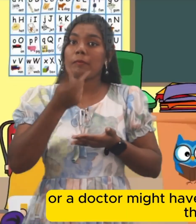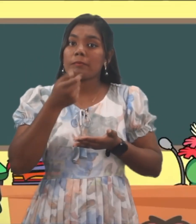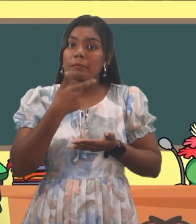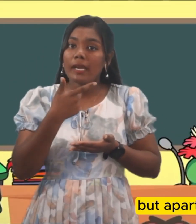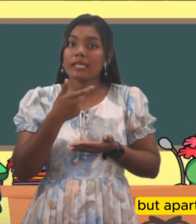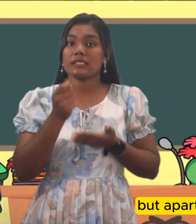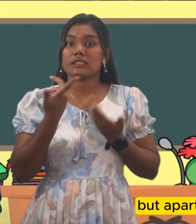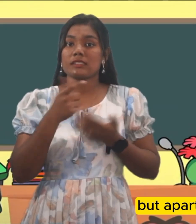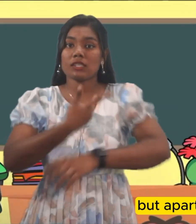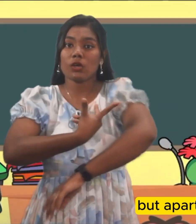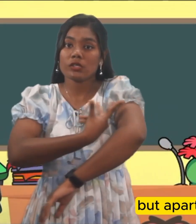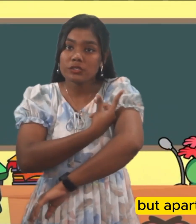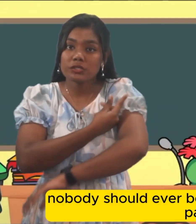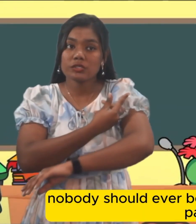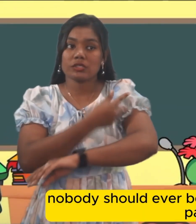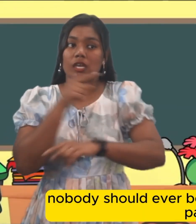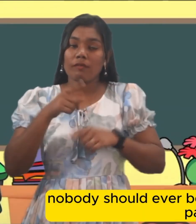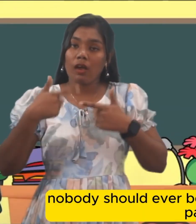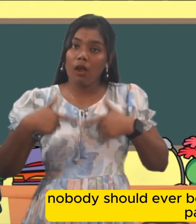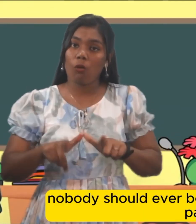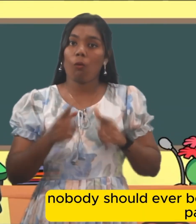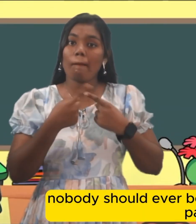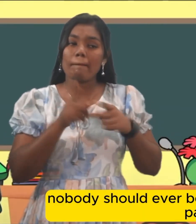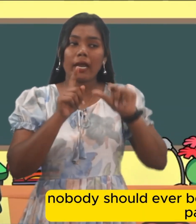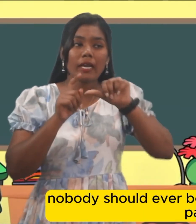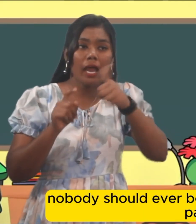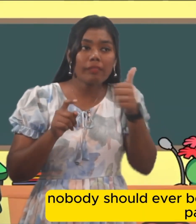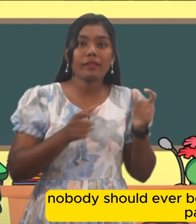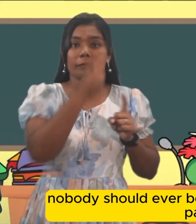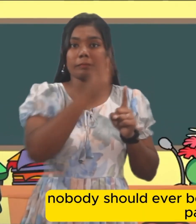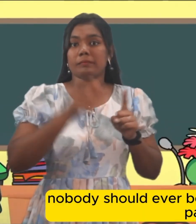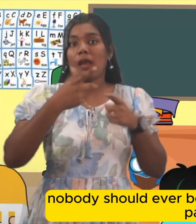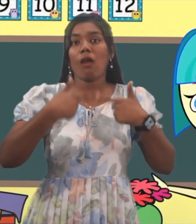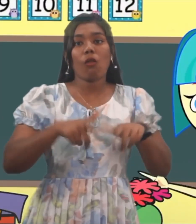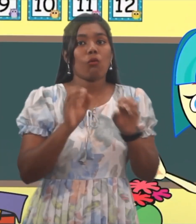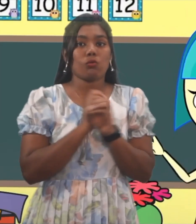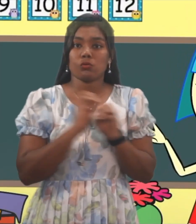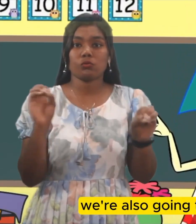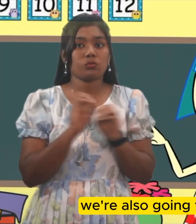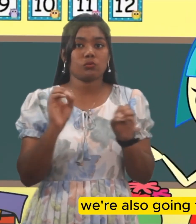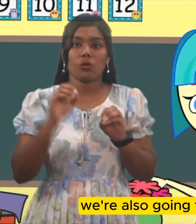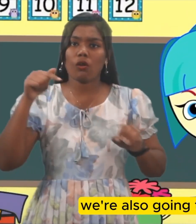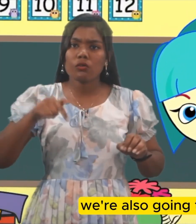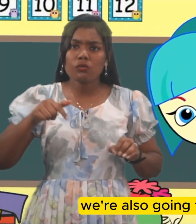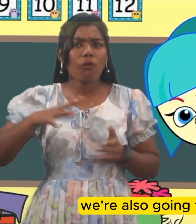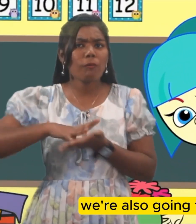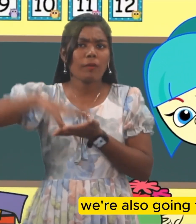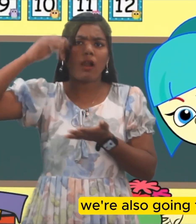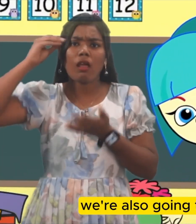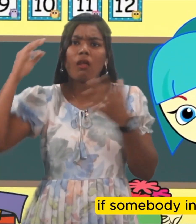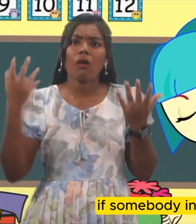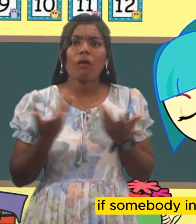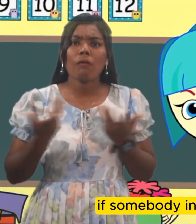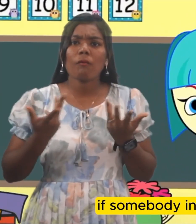there but apart from that nobody should ever be touching your private parts. We're also going to learn what